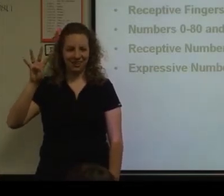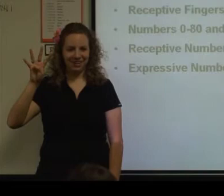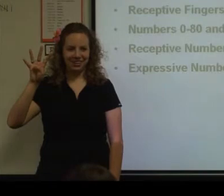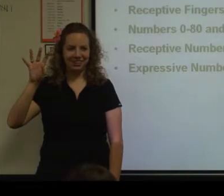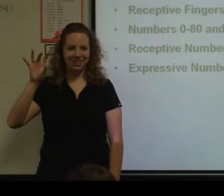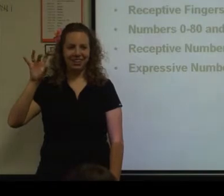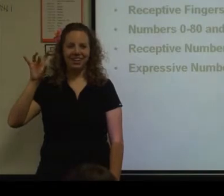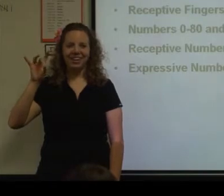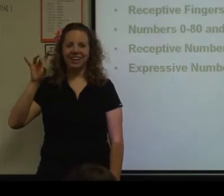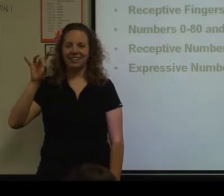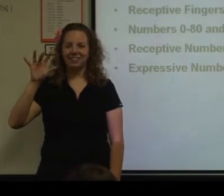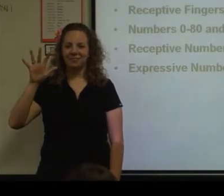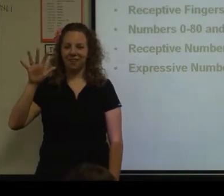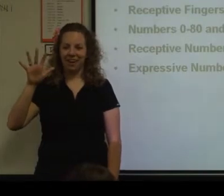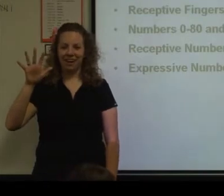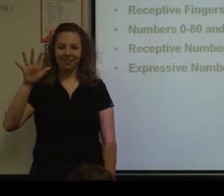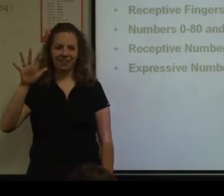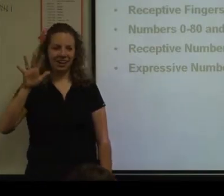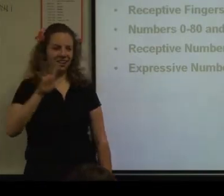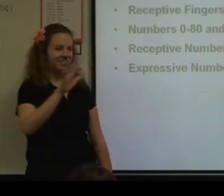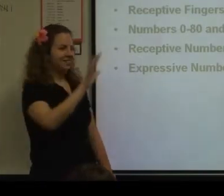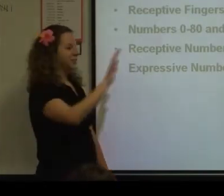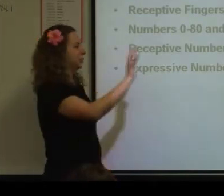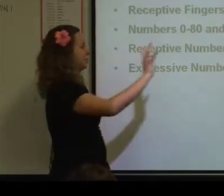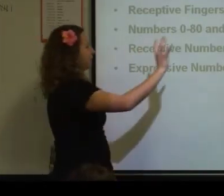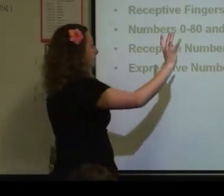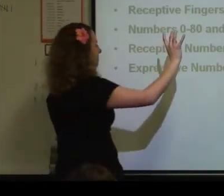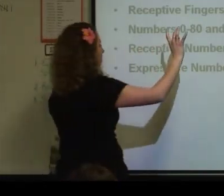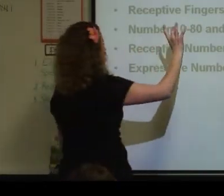84, 85. Okay, so bigger number first.